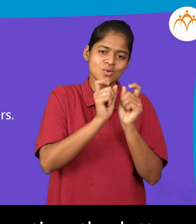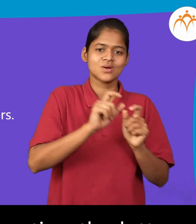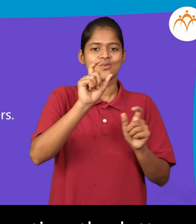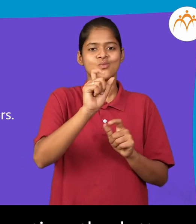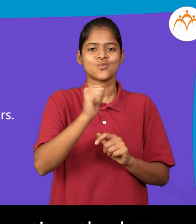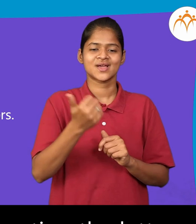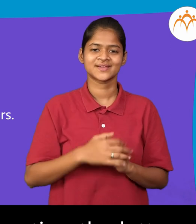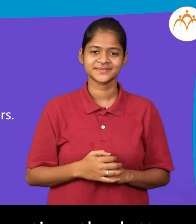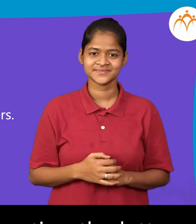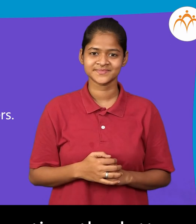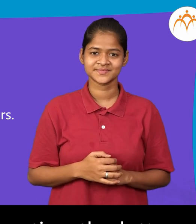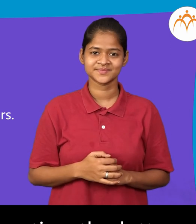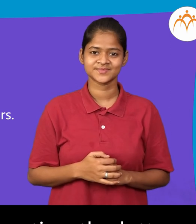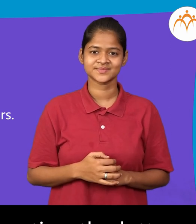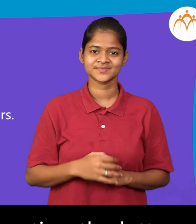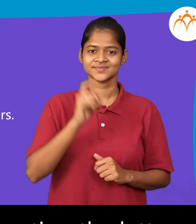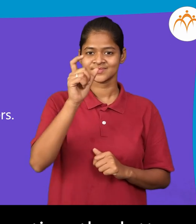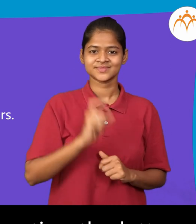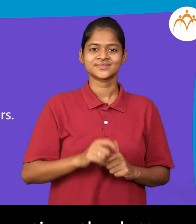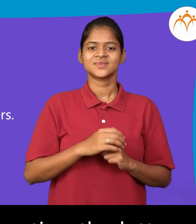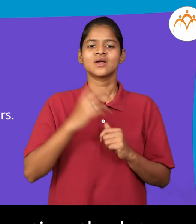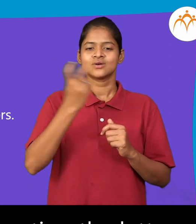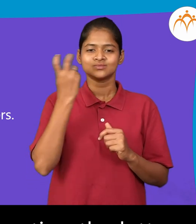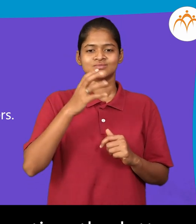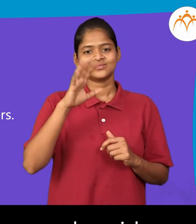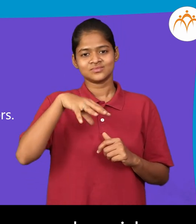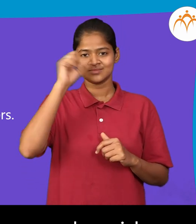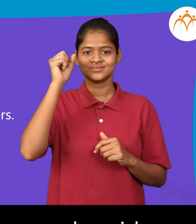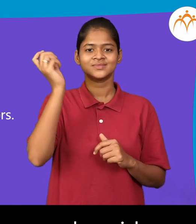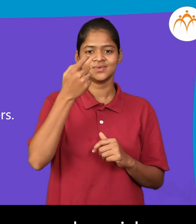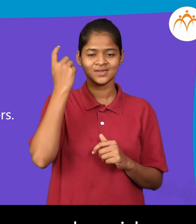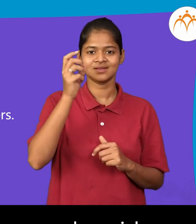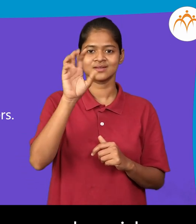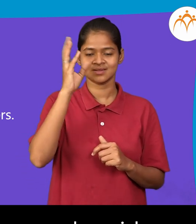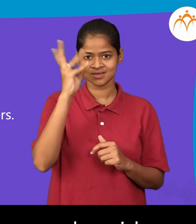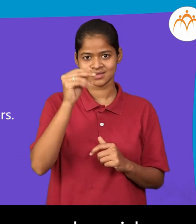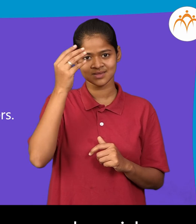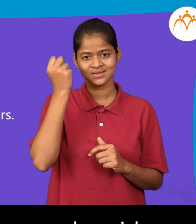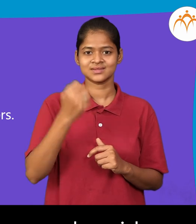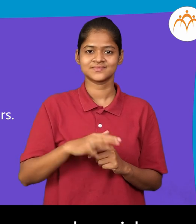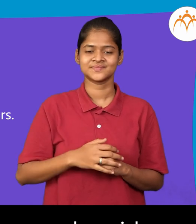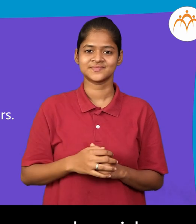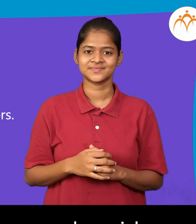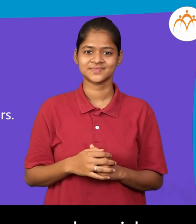word by connecting the letters. Find words from the puzzle grid.